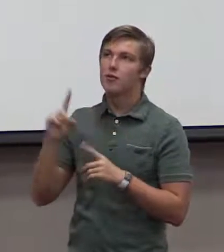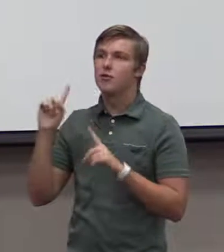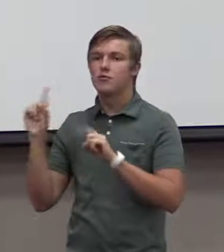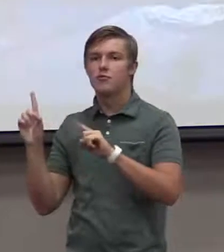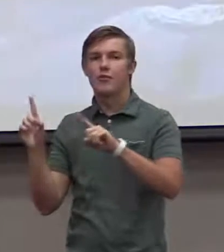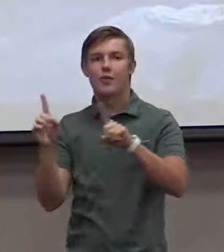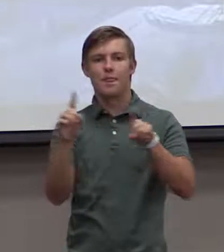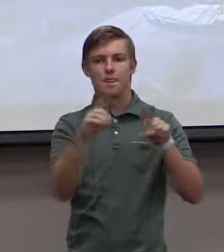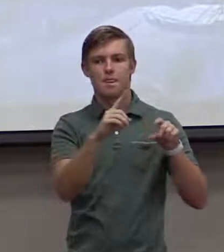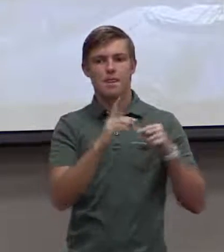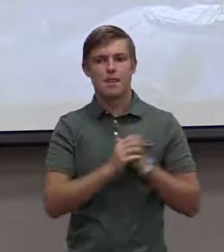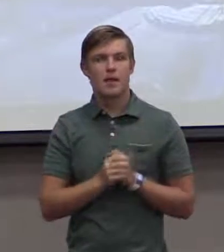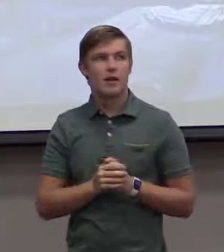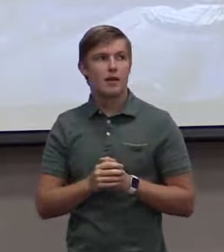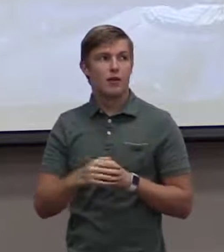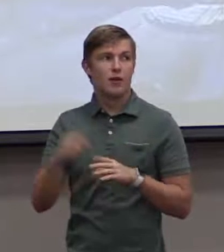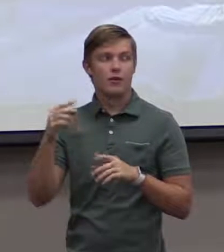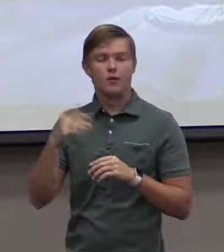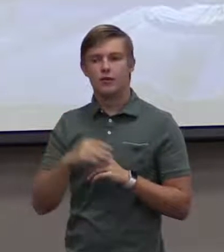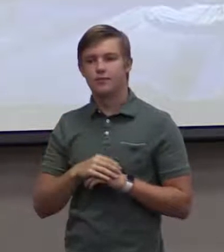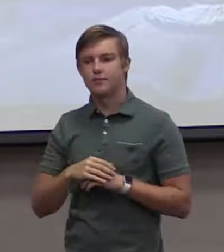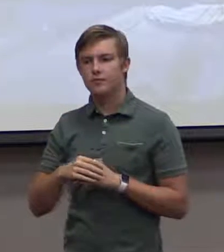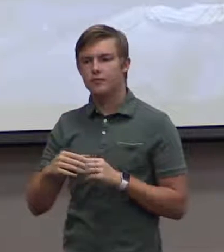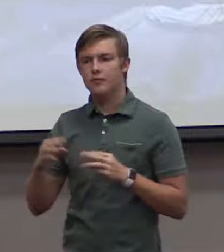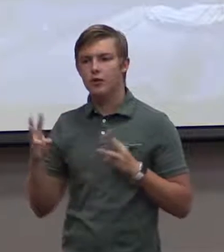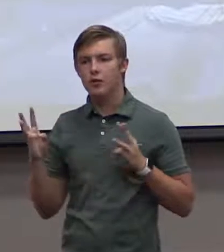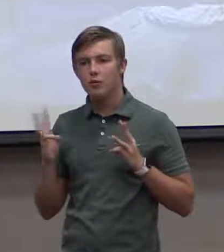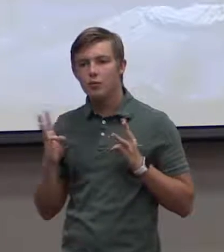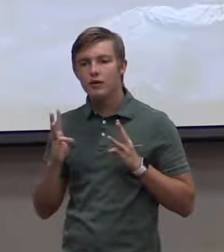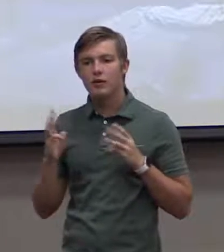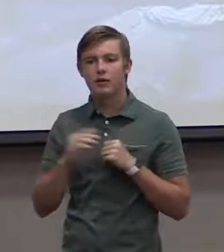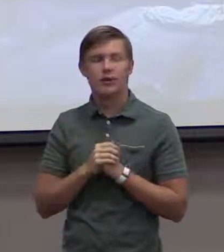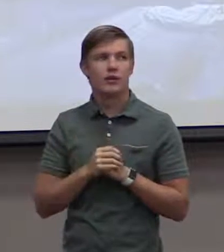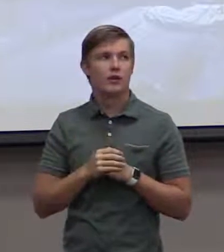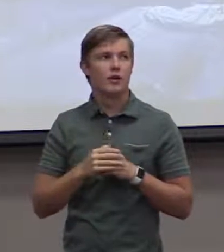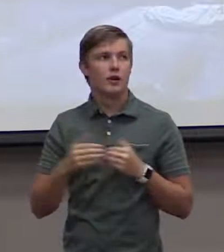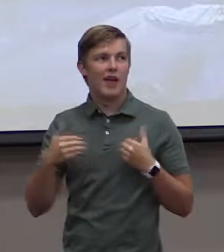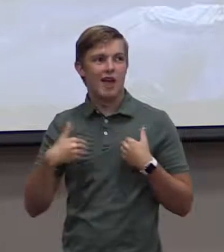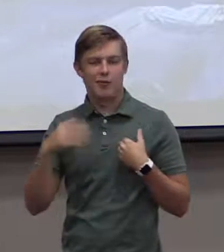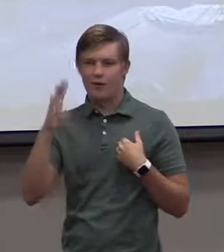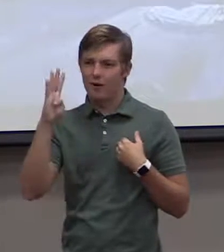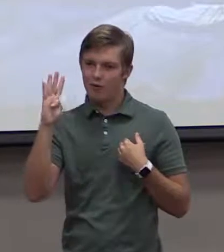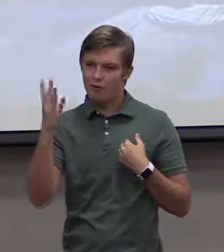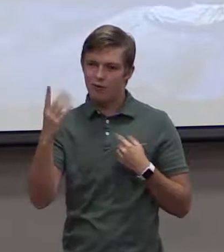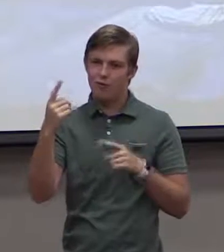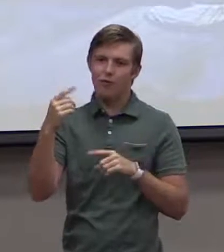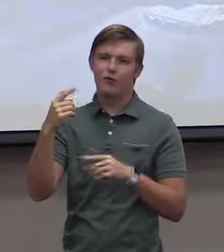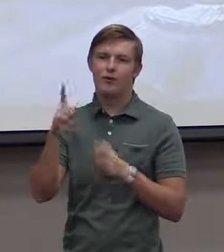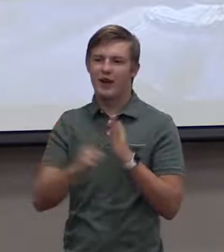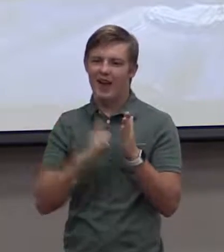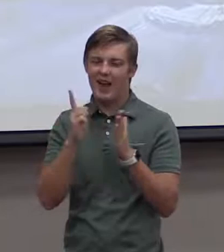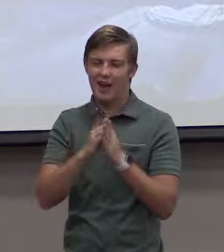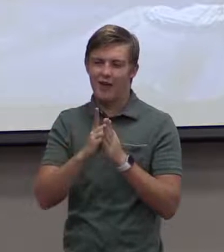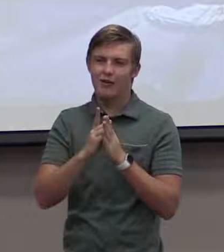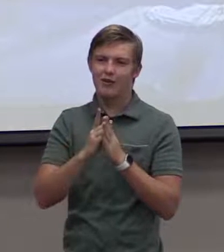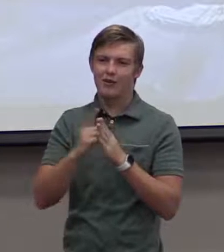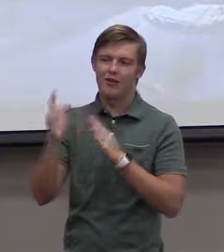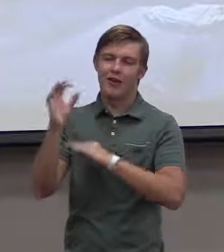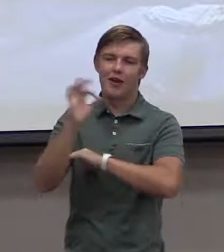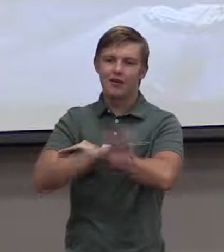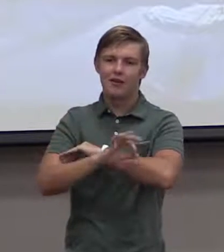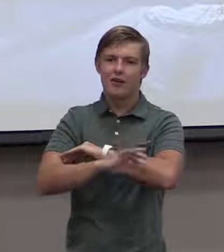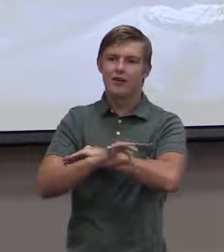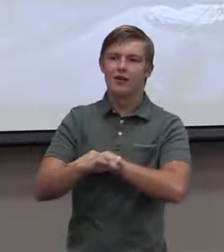energy. The winter, in contrast, you have about 4 hours of daylight as the sun comes up at 10, goes down